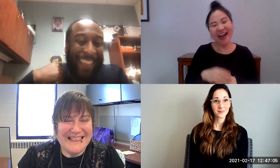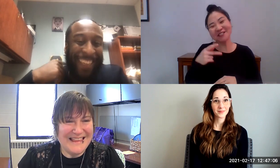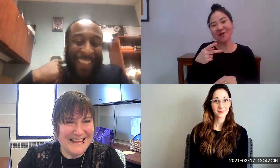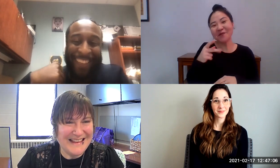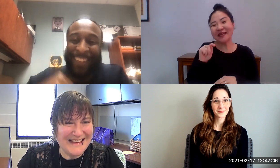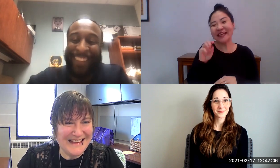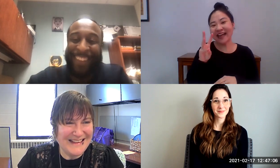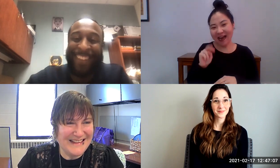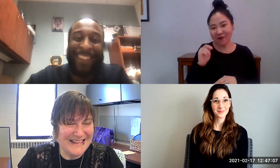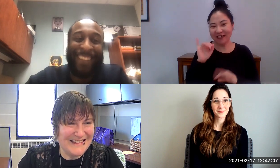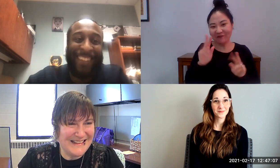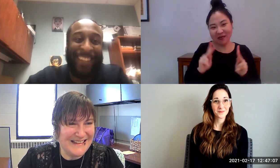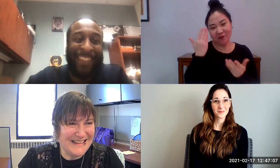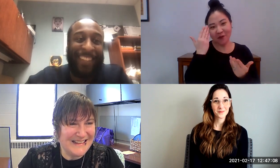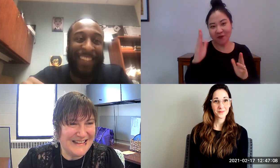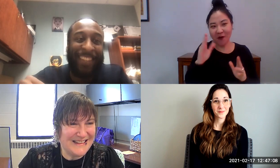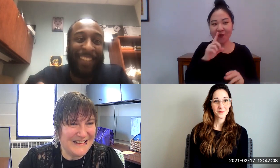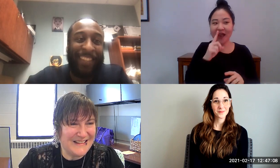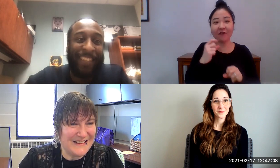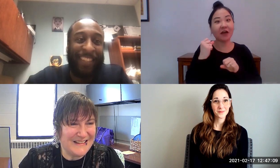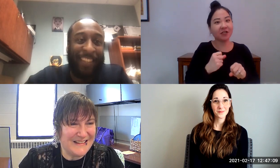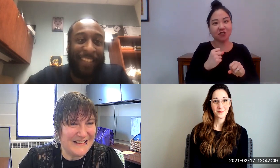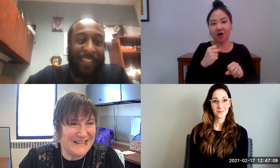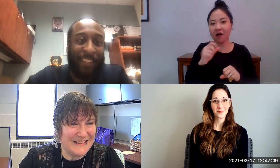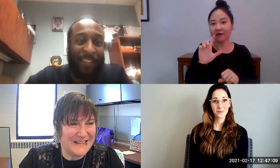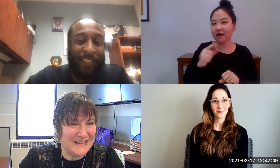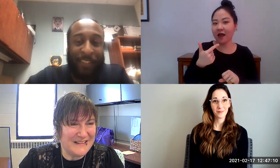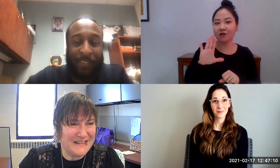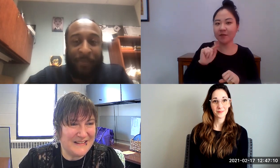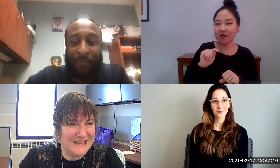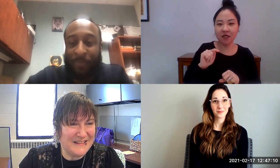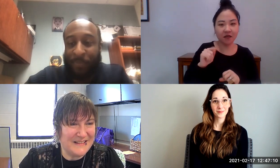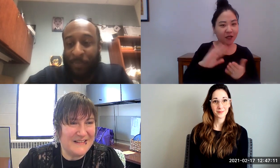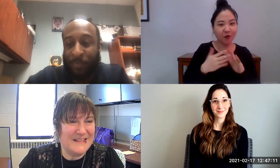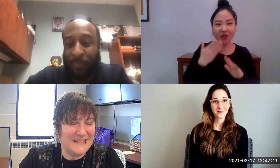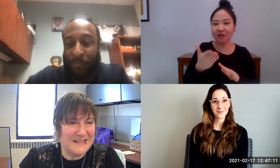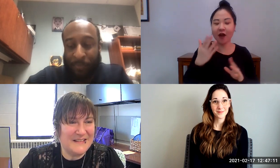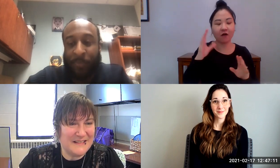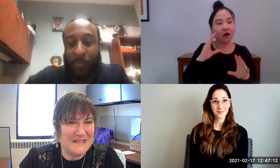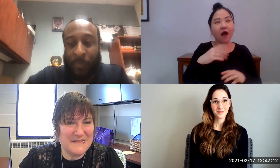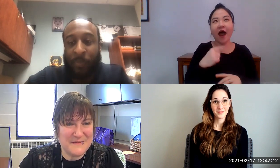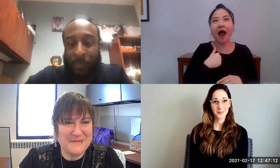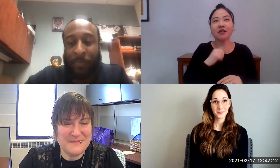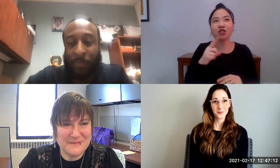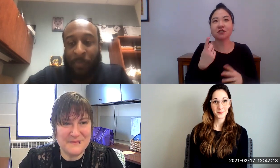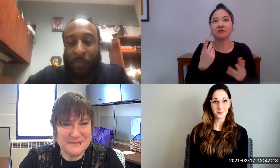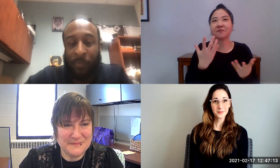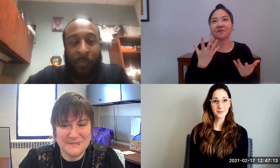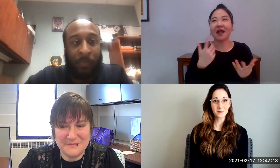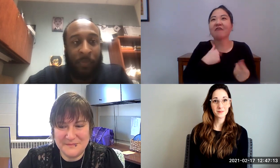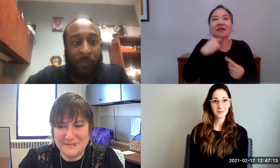Why? So P-Town, if people don't know, they have a very strong LGBT community there.